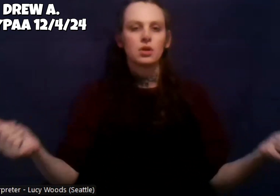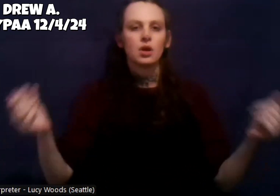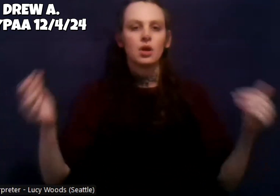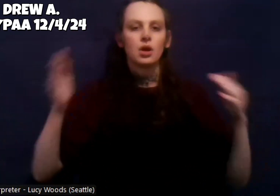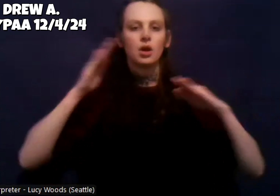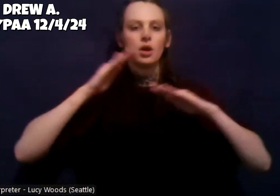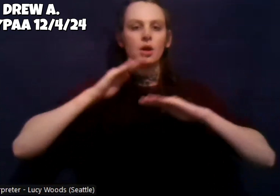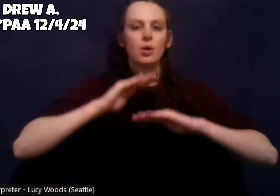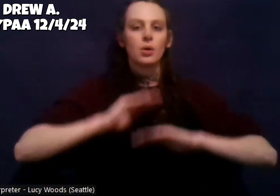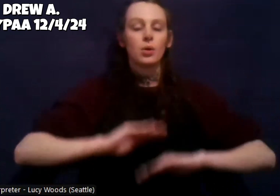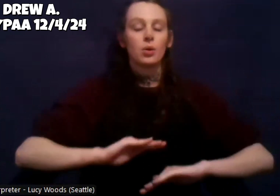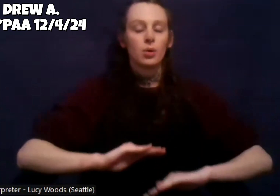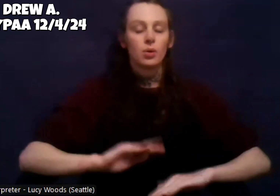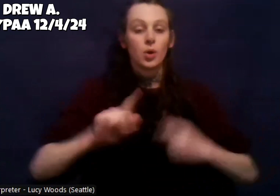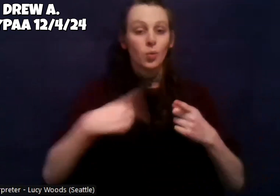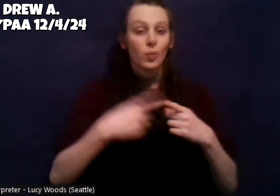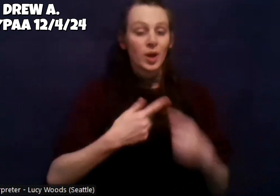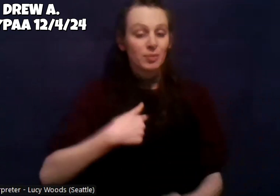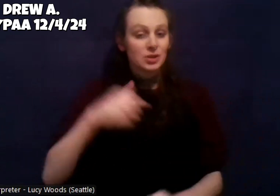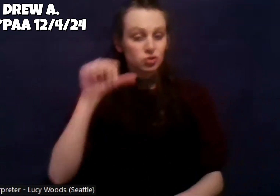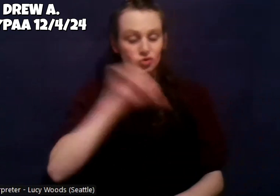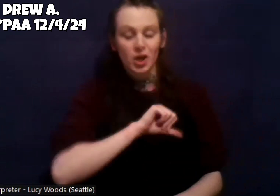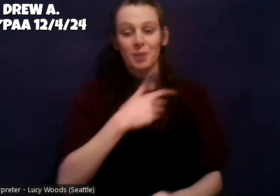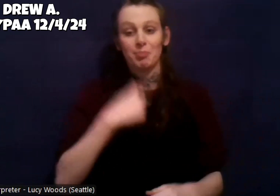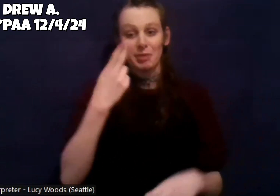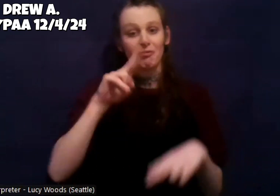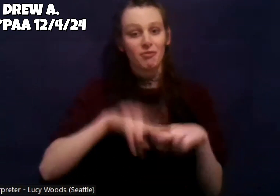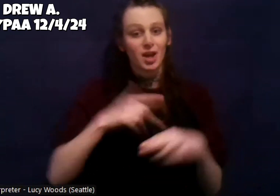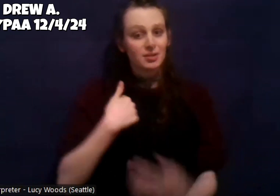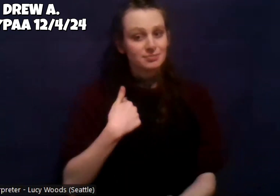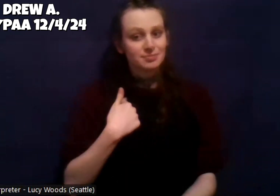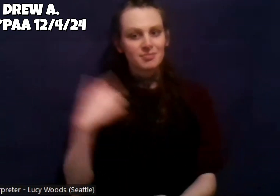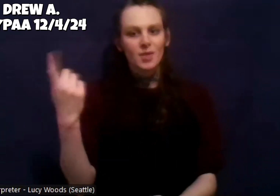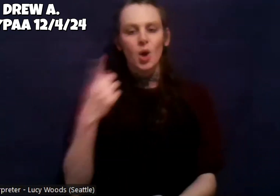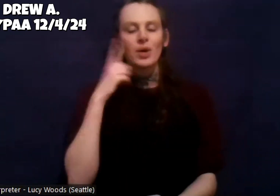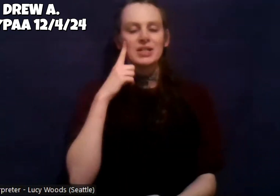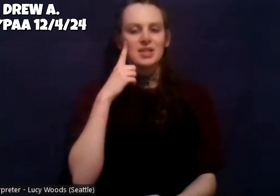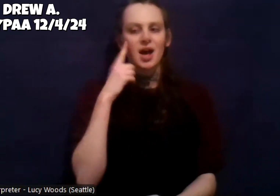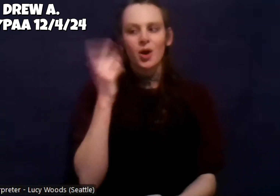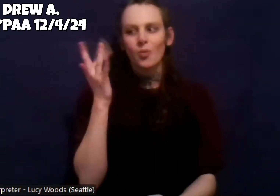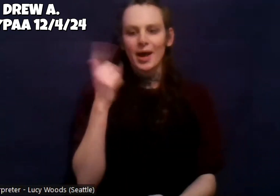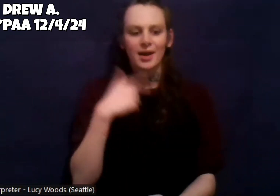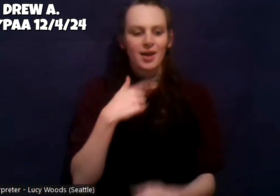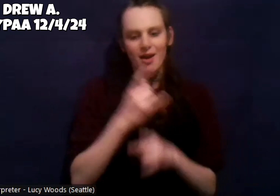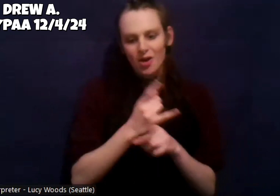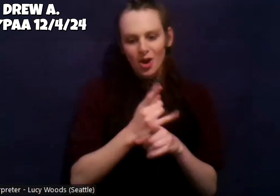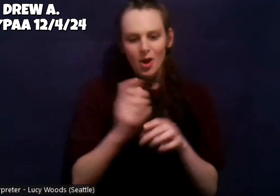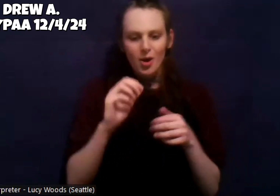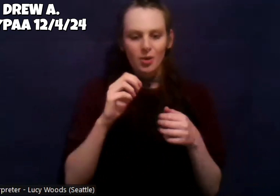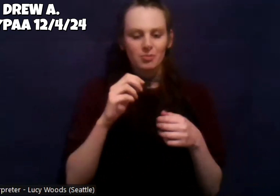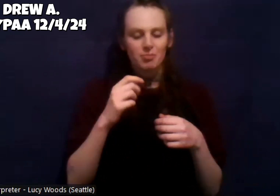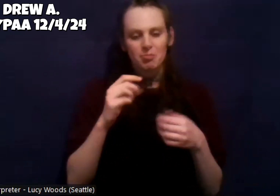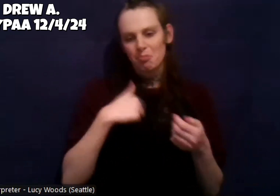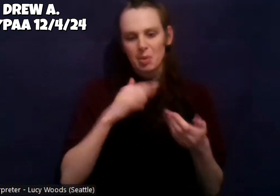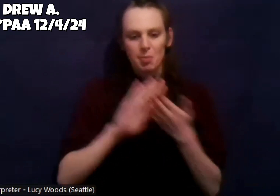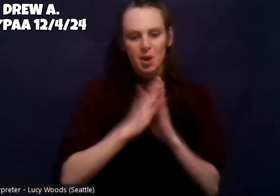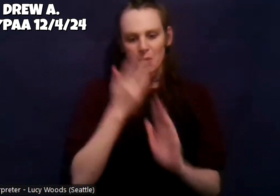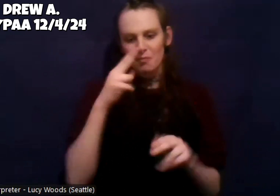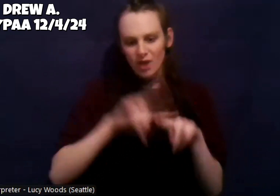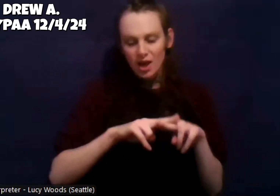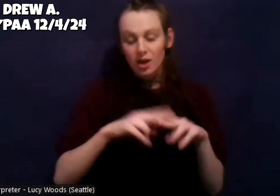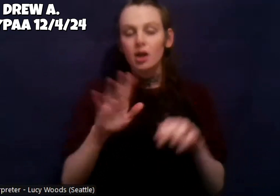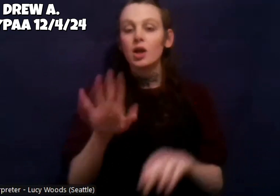really fun drunk. Like, and I always thought it was because of the alcohol, but really it was because um, I've come to find that I'm